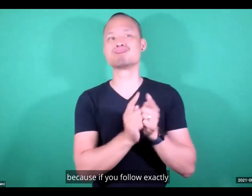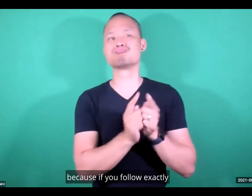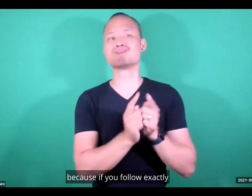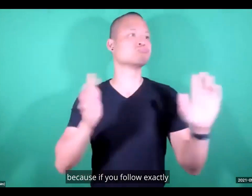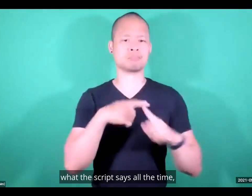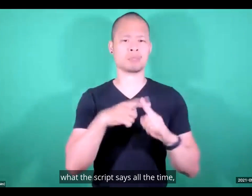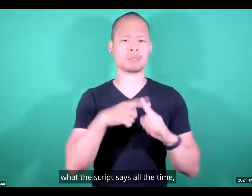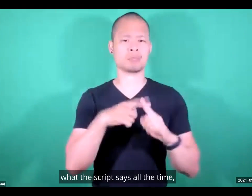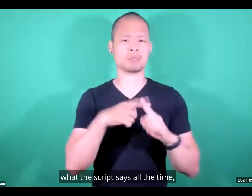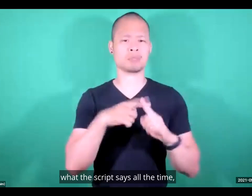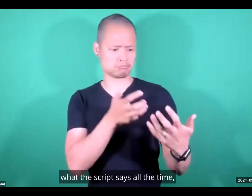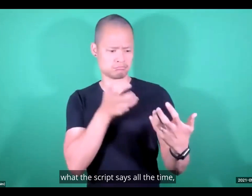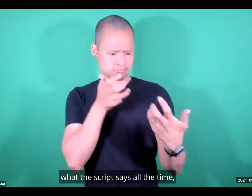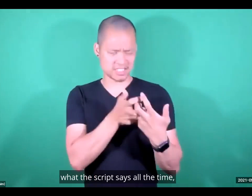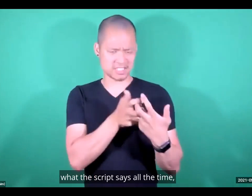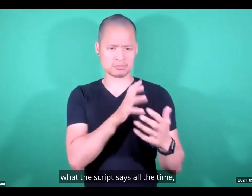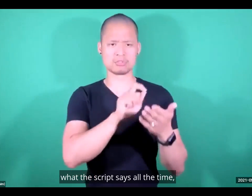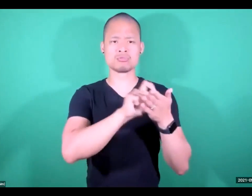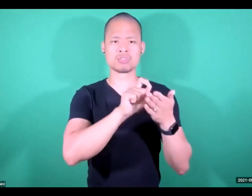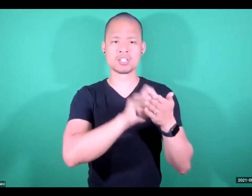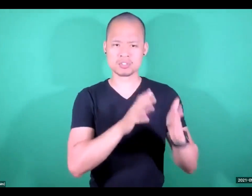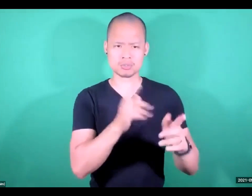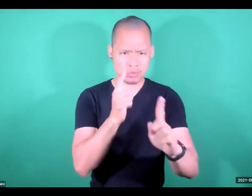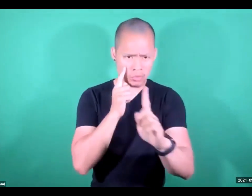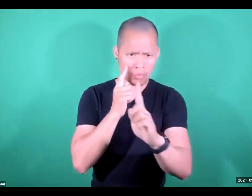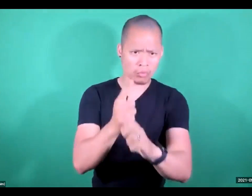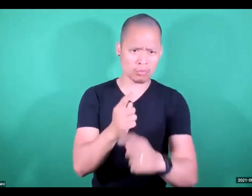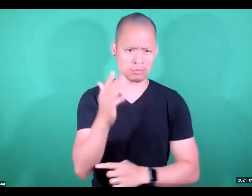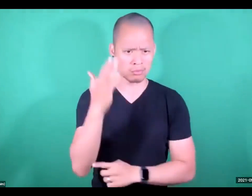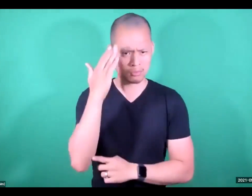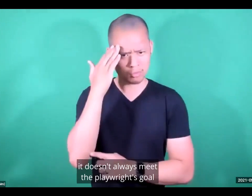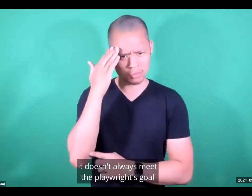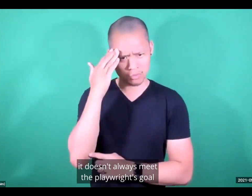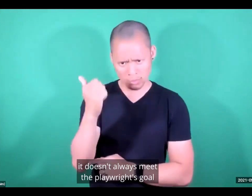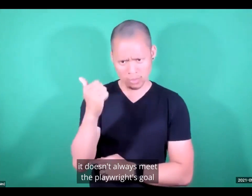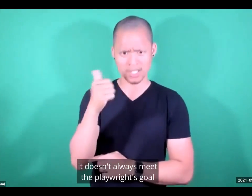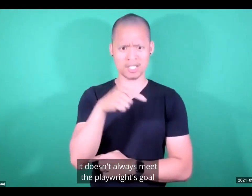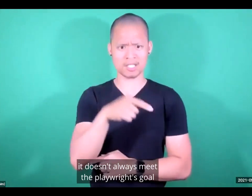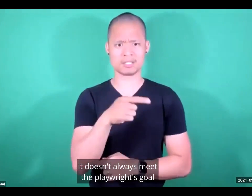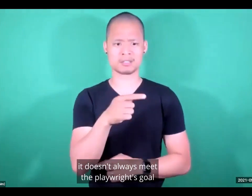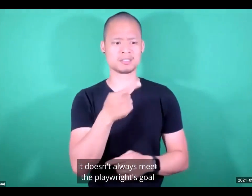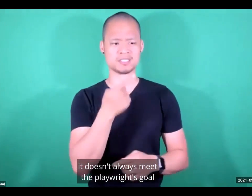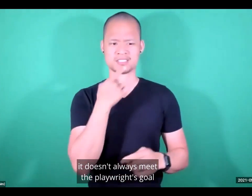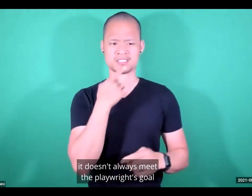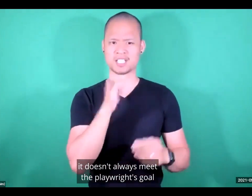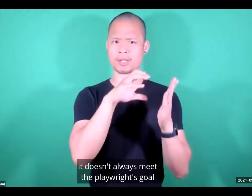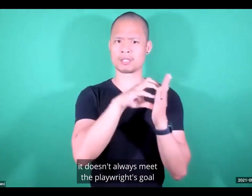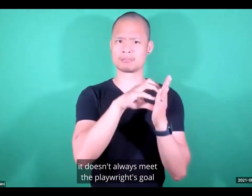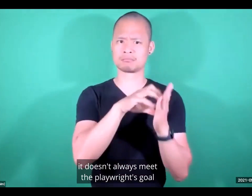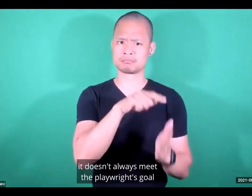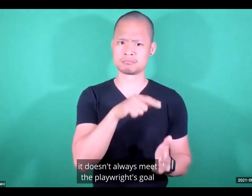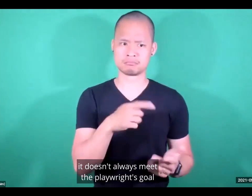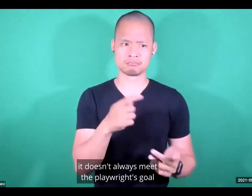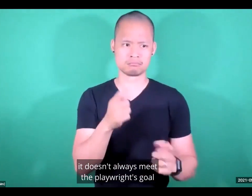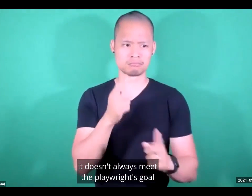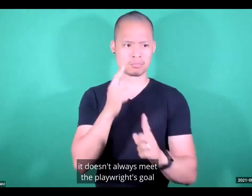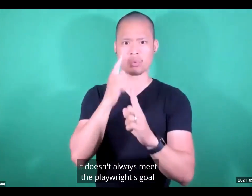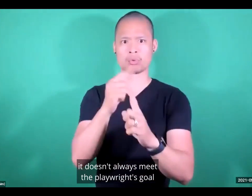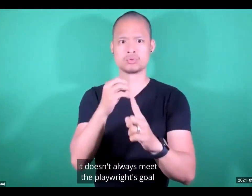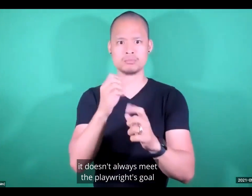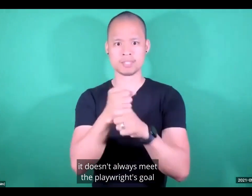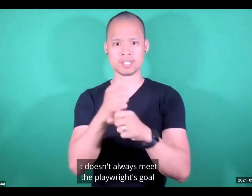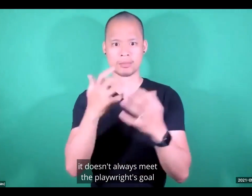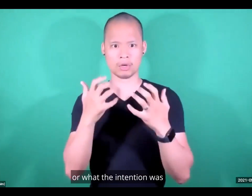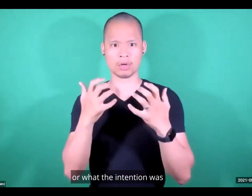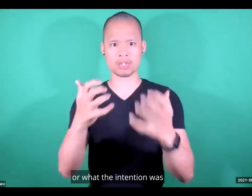if you follow exactly what the script says all the time, it doesn't always meet the you know,